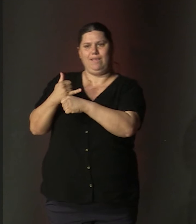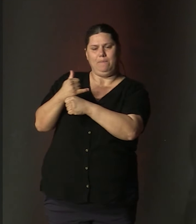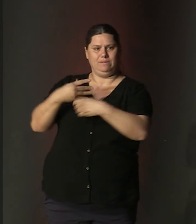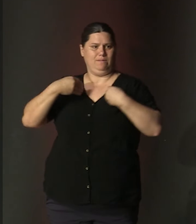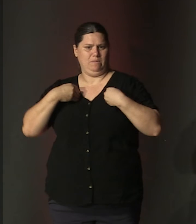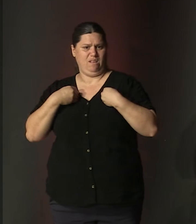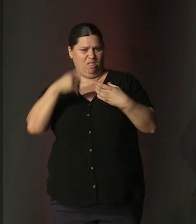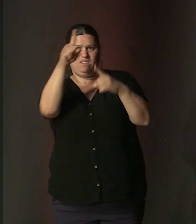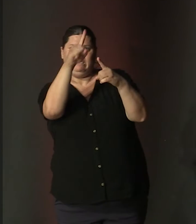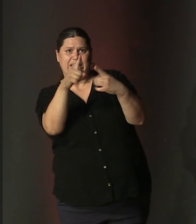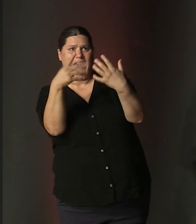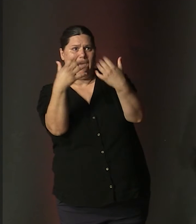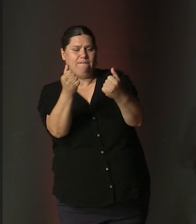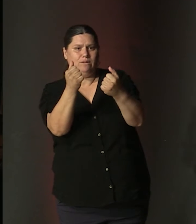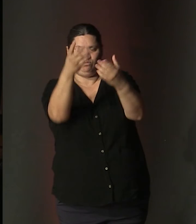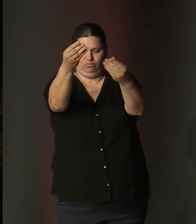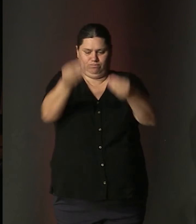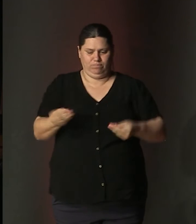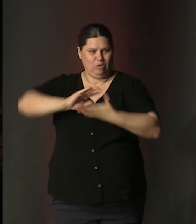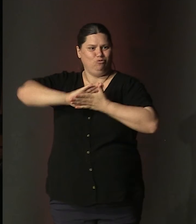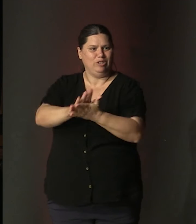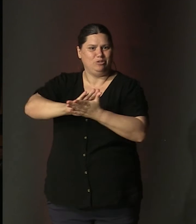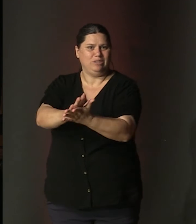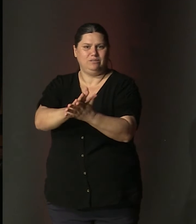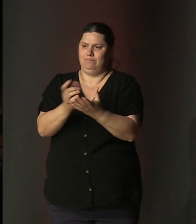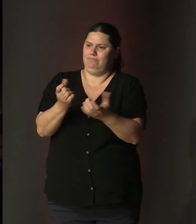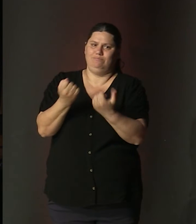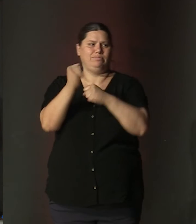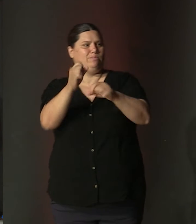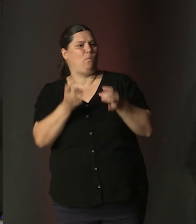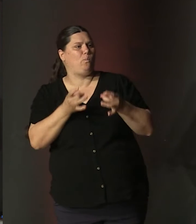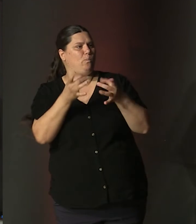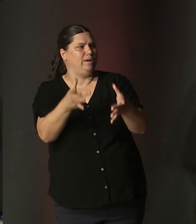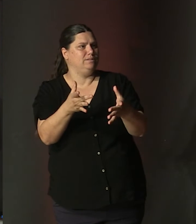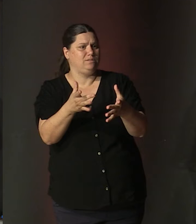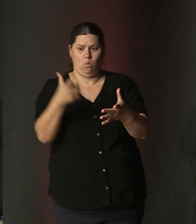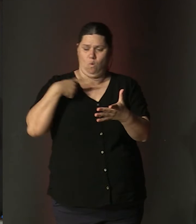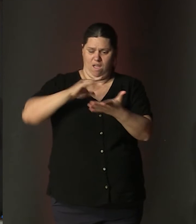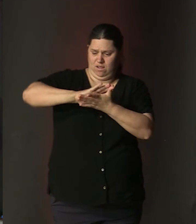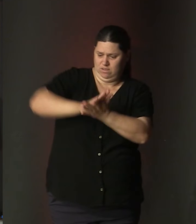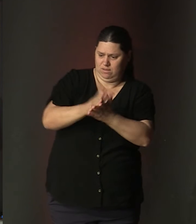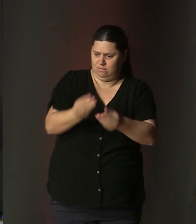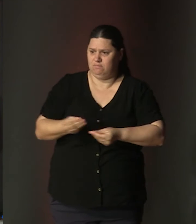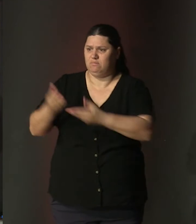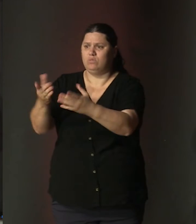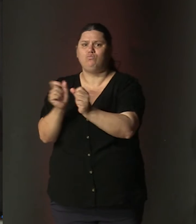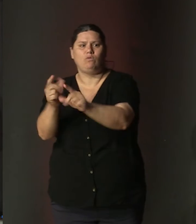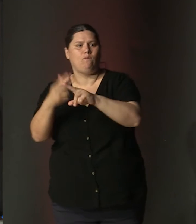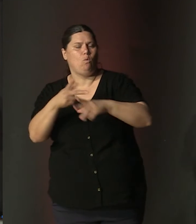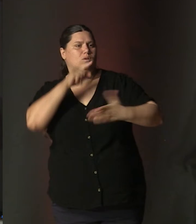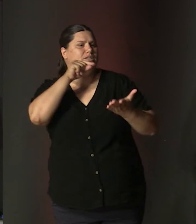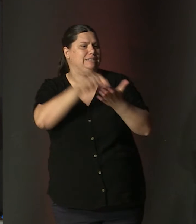to crush this fractured marble limestone that would otherwise have gone to waste, so that it may be used in products like chicken